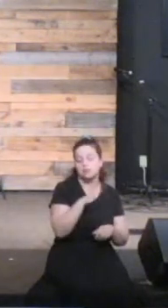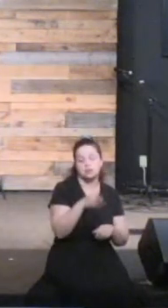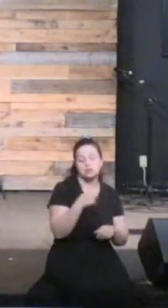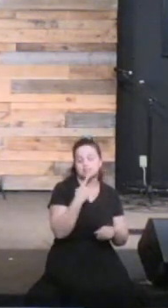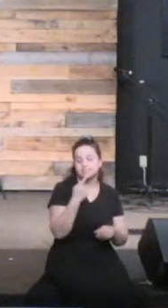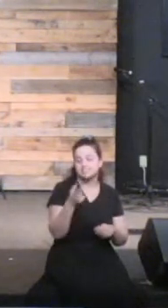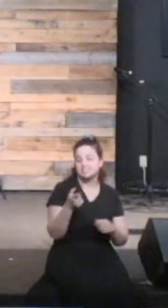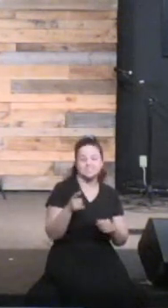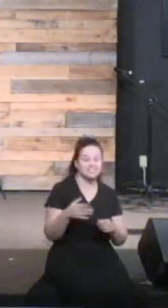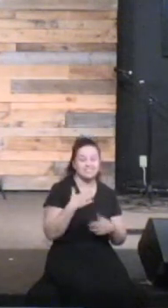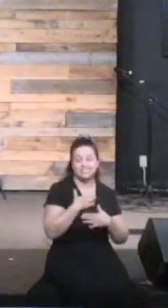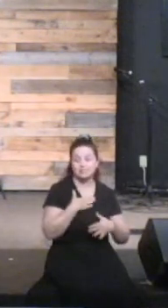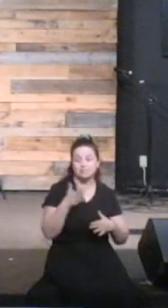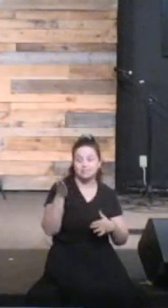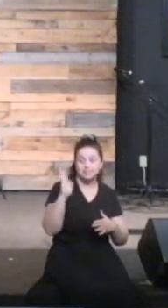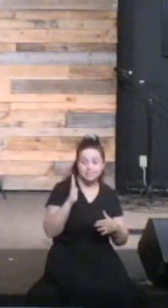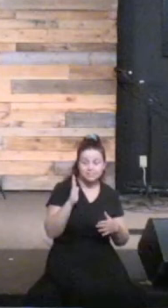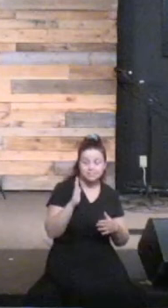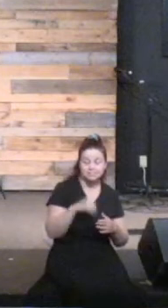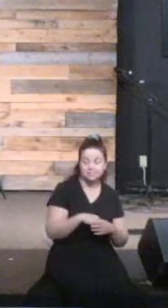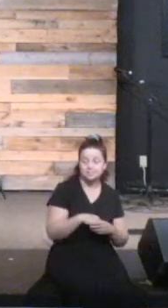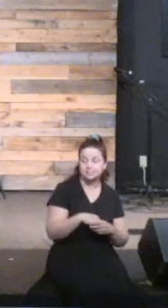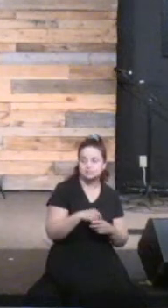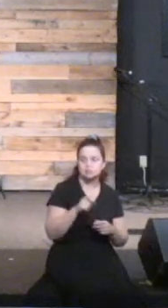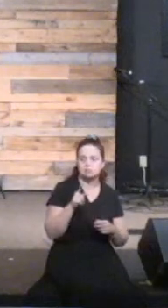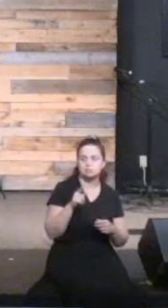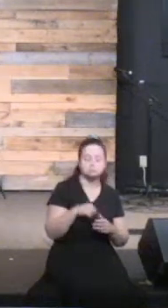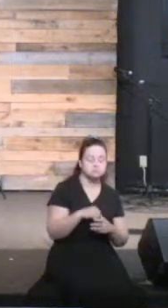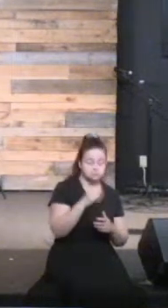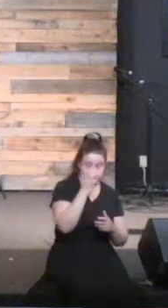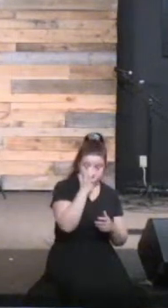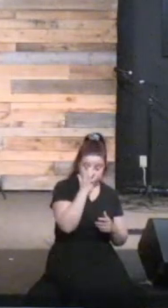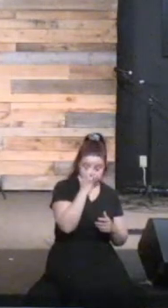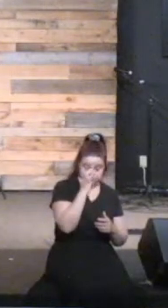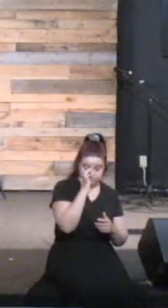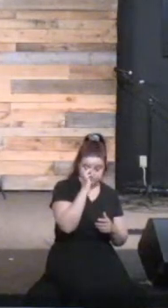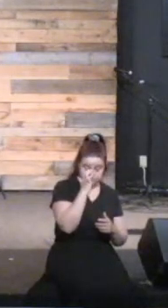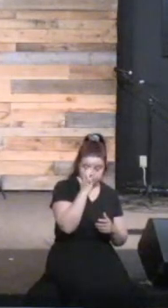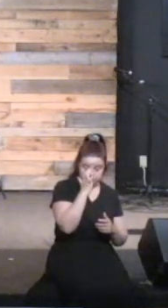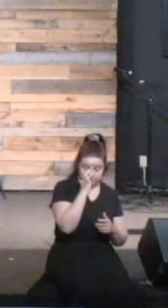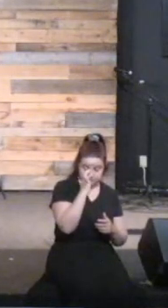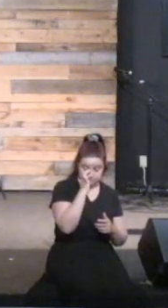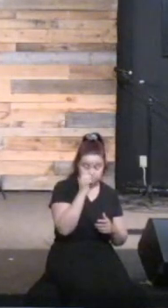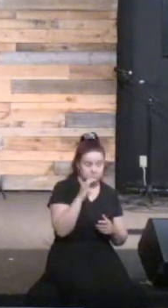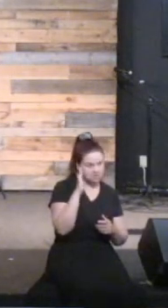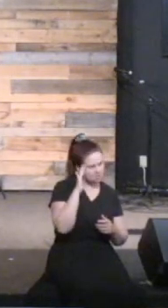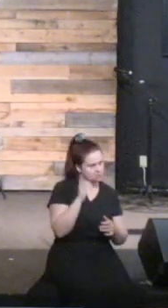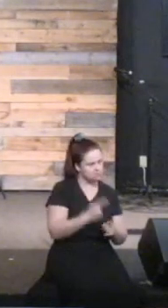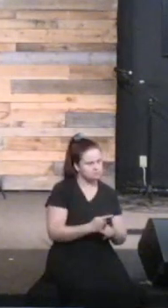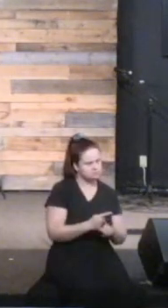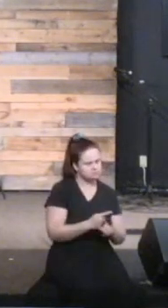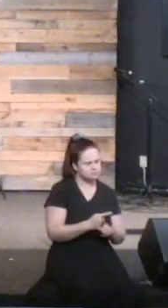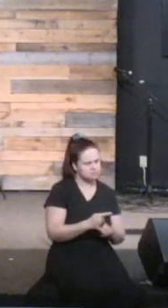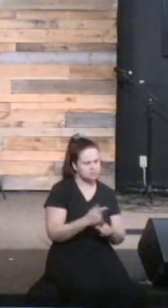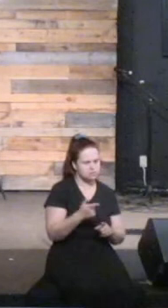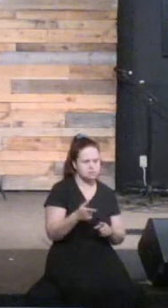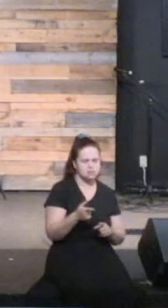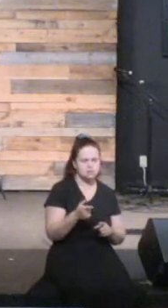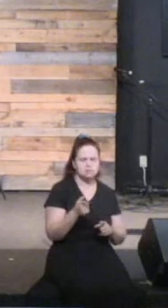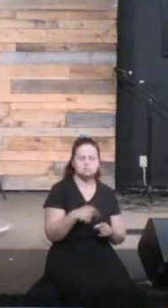yeah I know right yeah I mean we're we're listening to a first century teacher